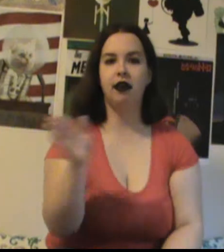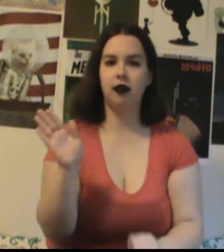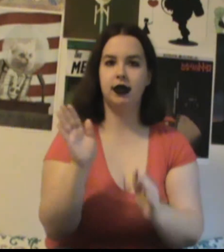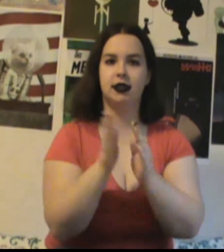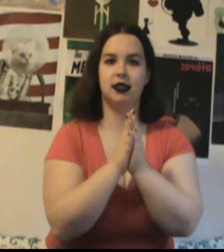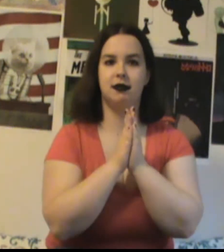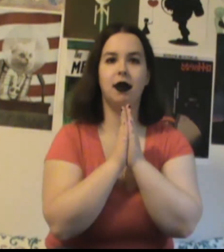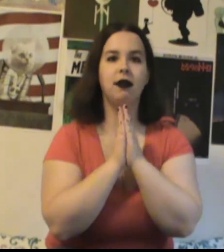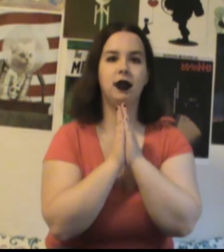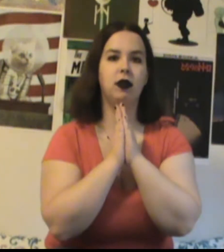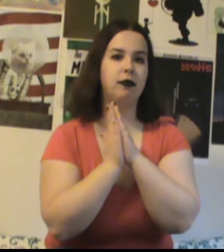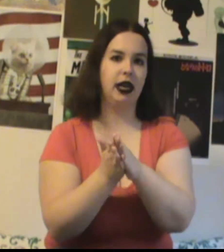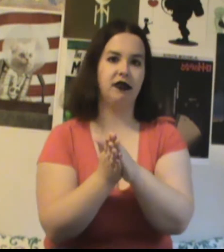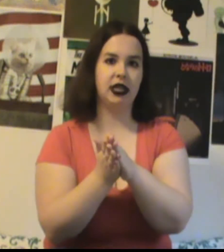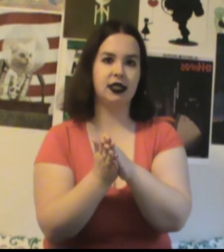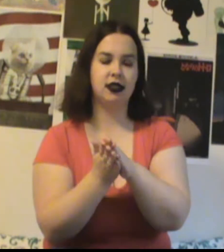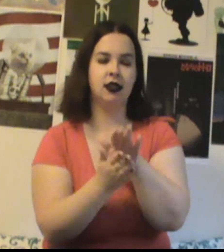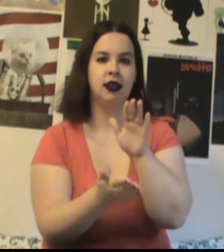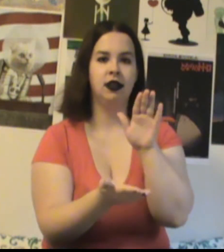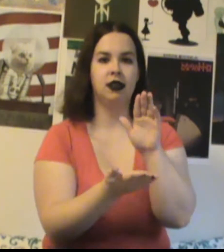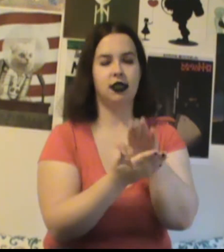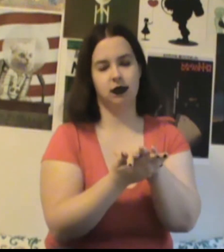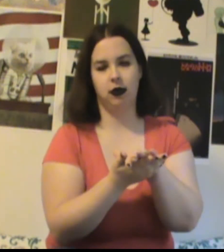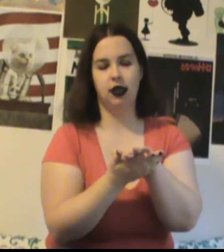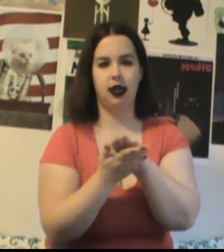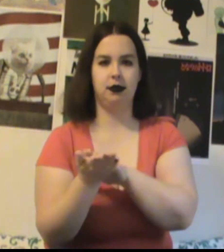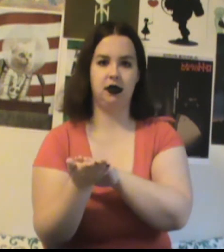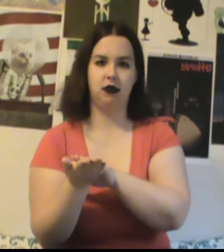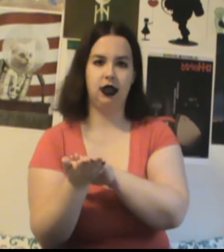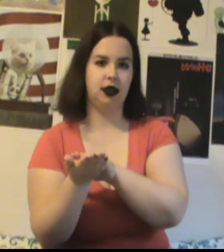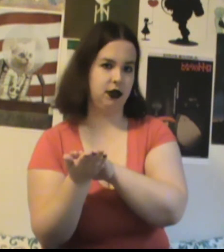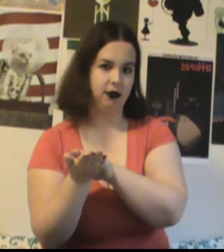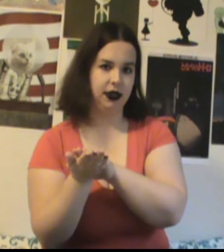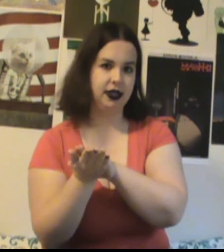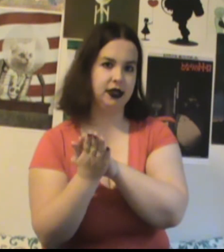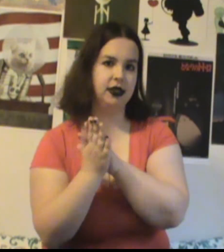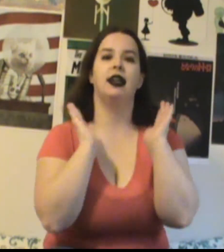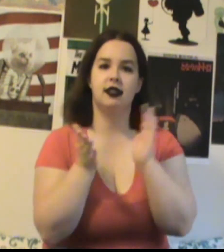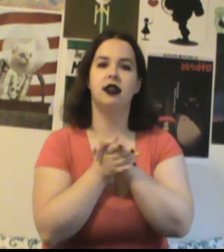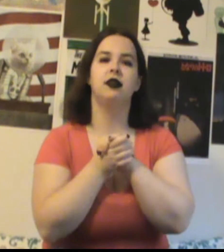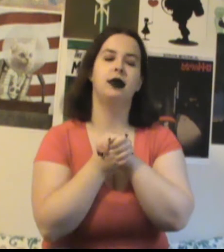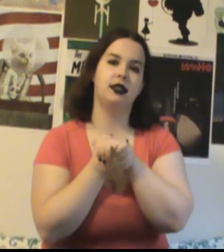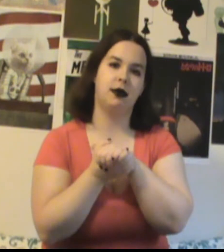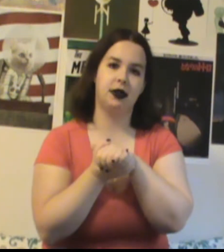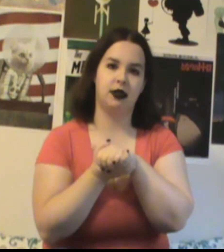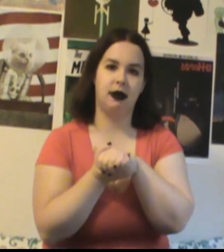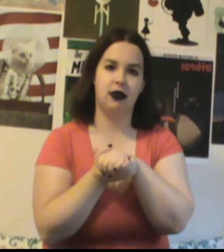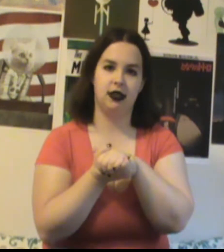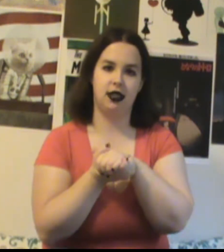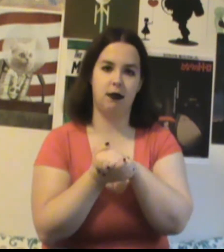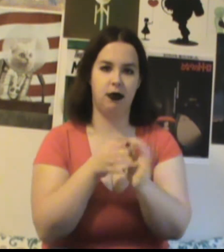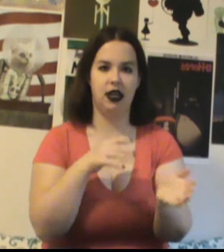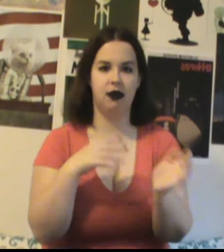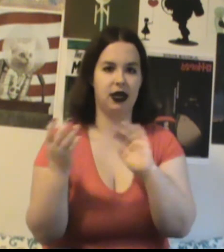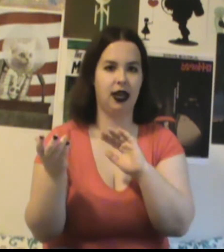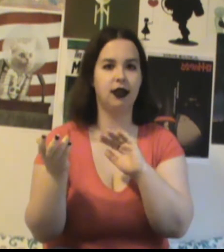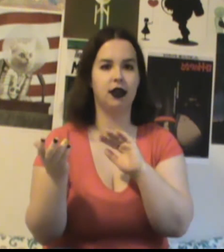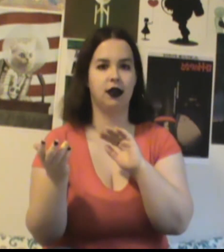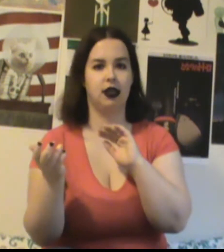Hey everyone, so this is my review of Manifest, Season 1, Episode 3 called Turbulence. And essentially what this episode is about is that Ben and Michaela look into